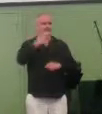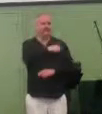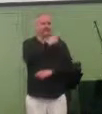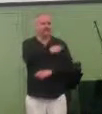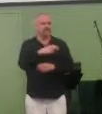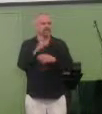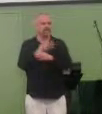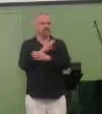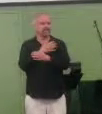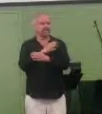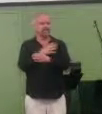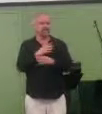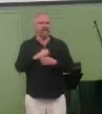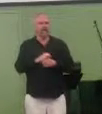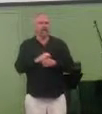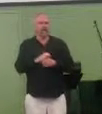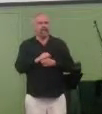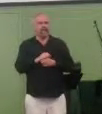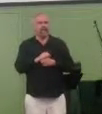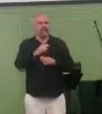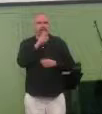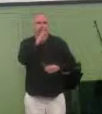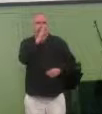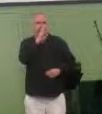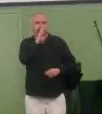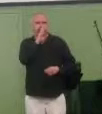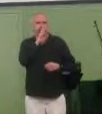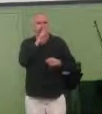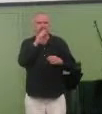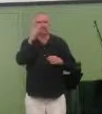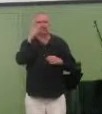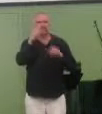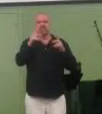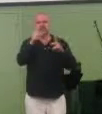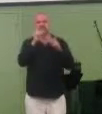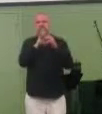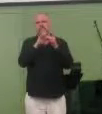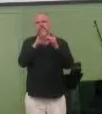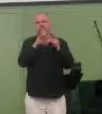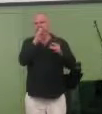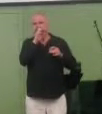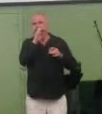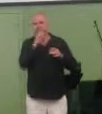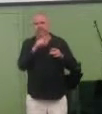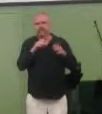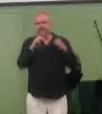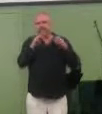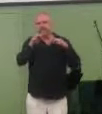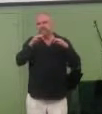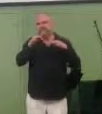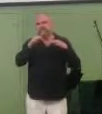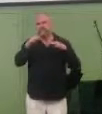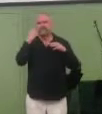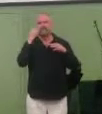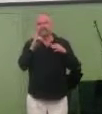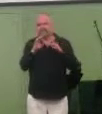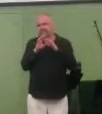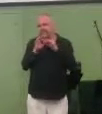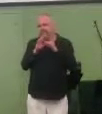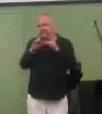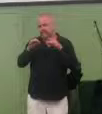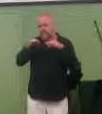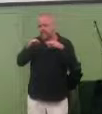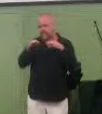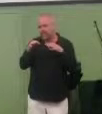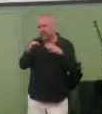narrator whose tone of voice was eerie and grave, as though she were describing very tragic and sick people who